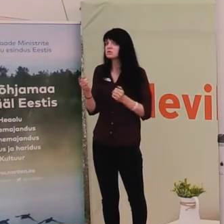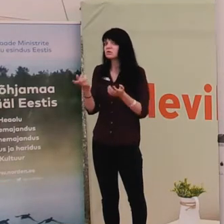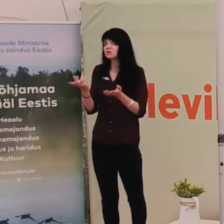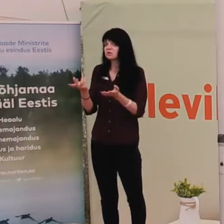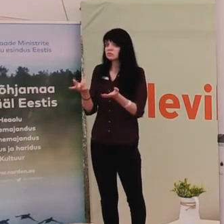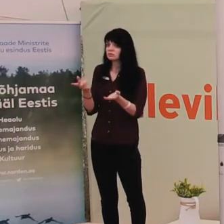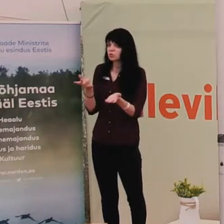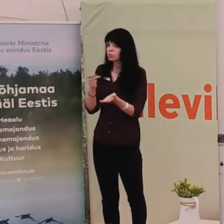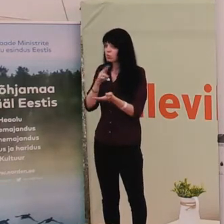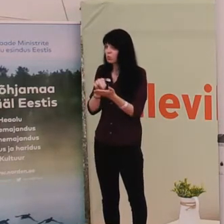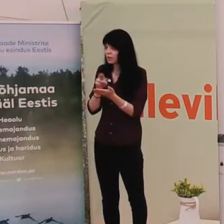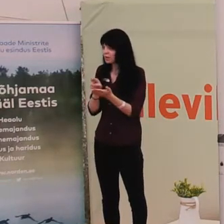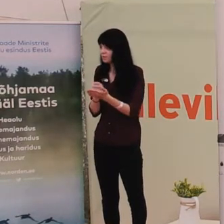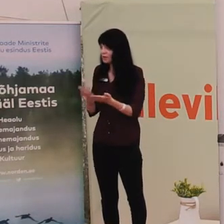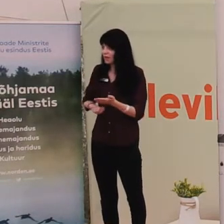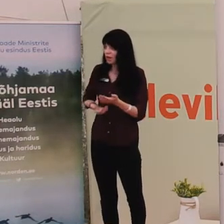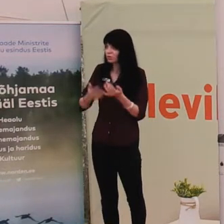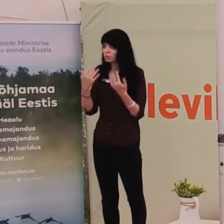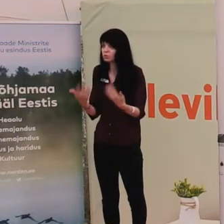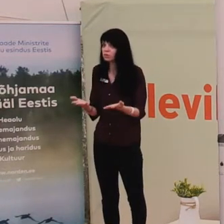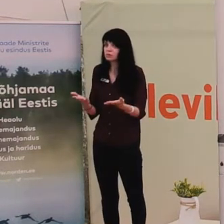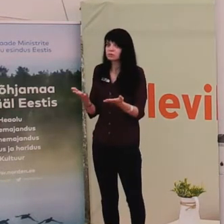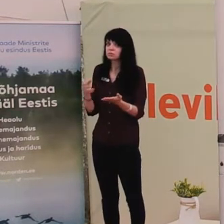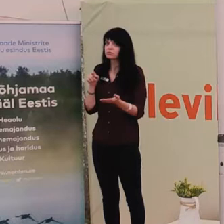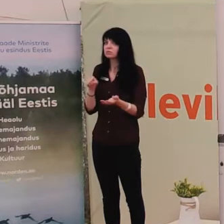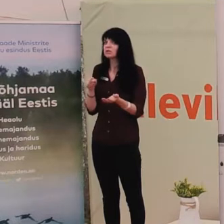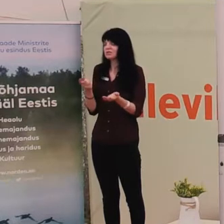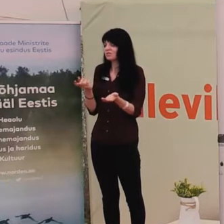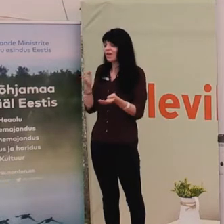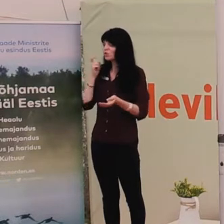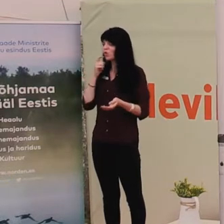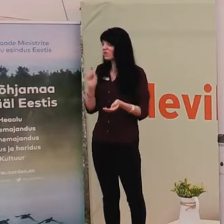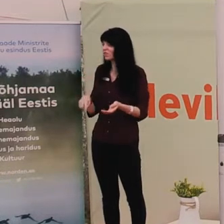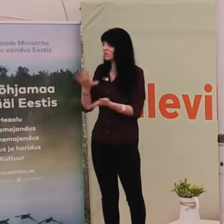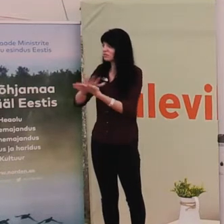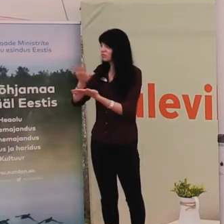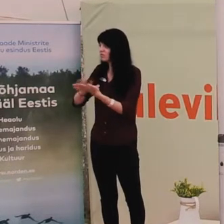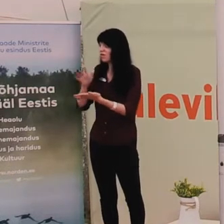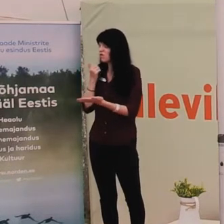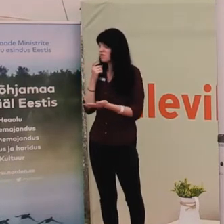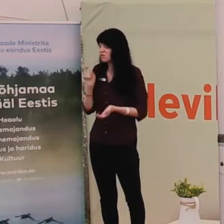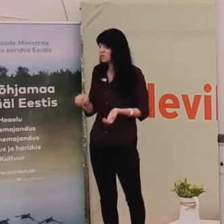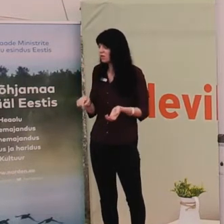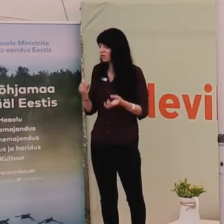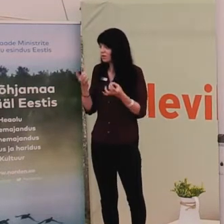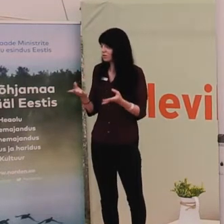survive and they don't really care about pollution, about the